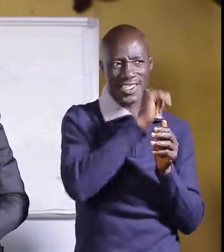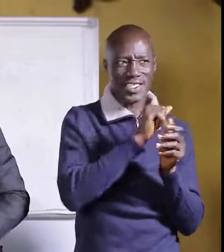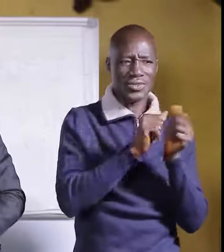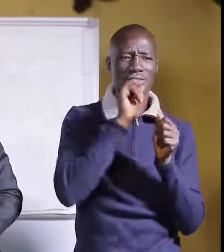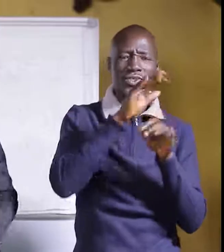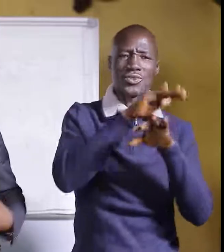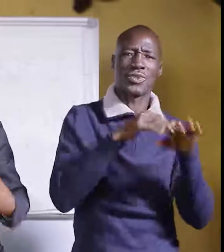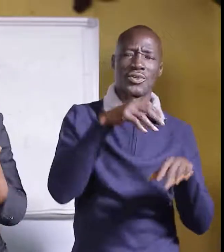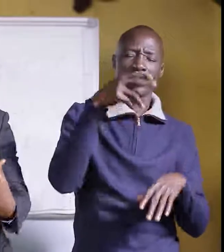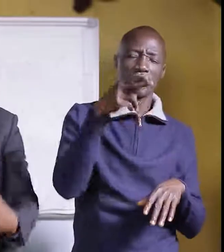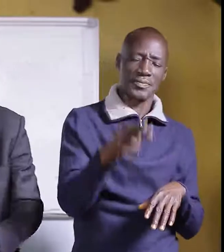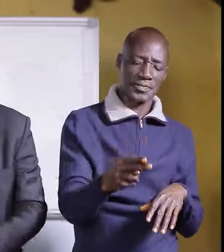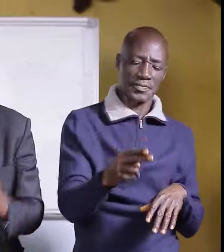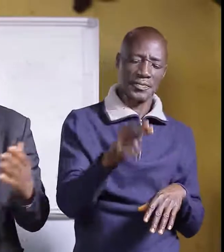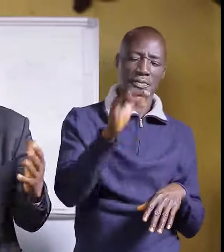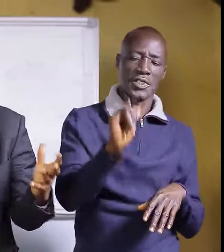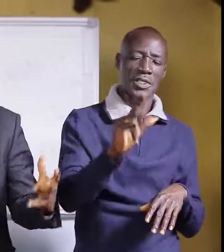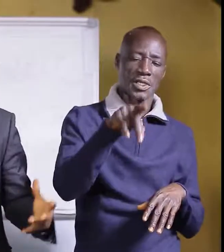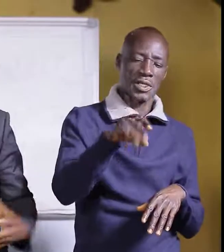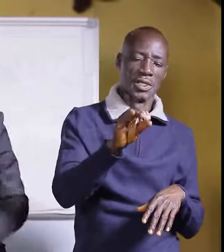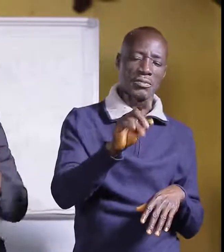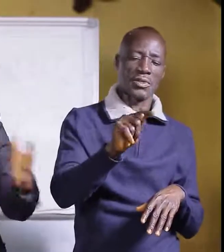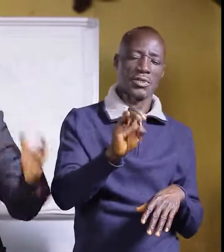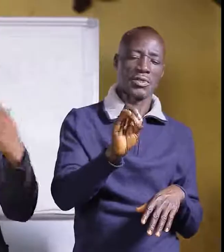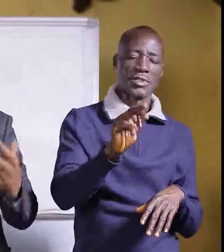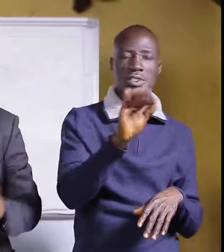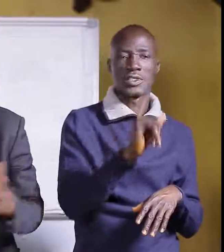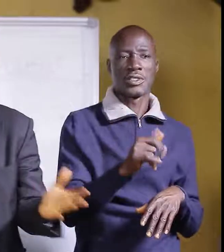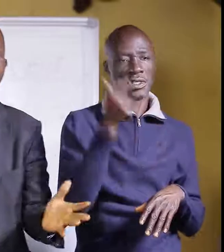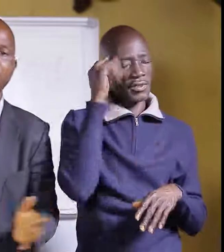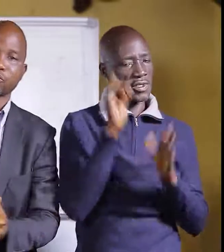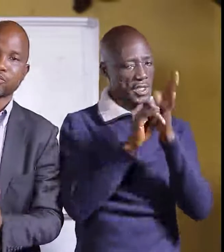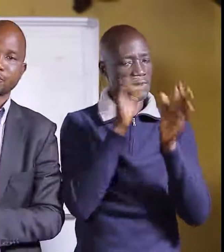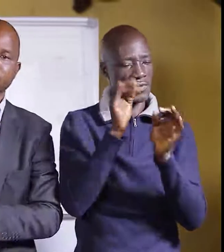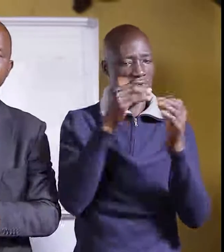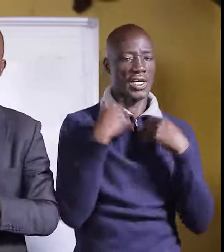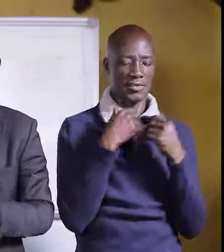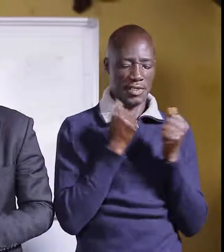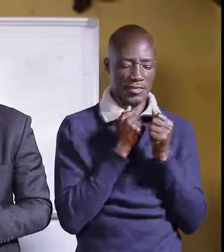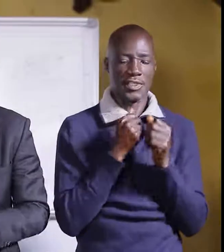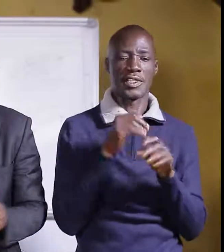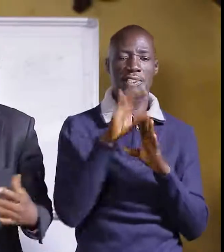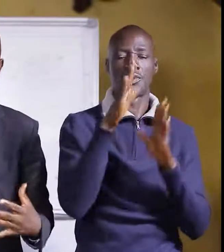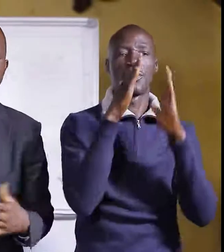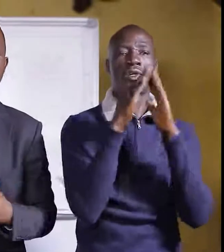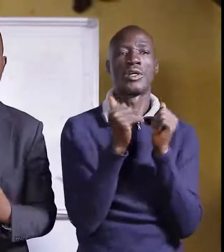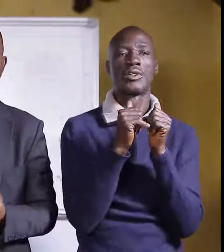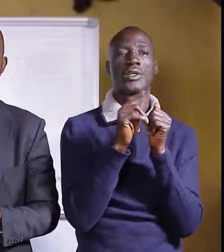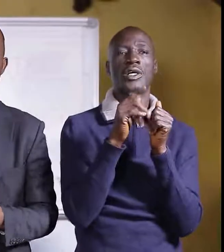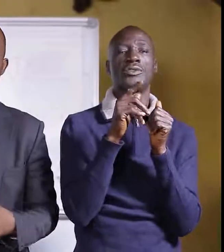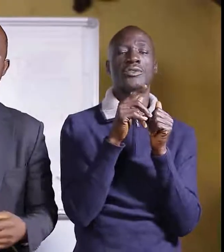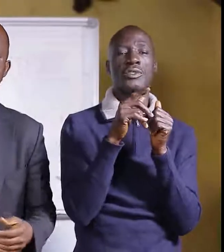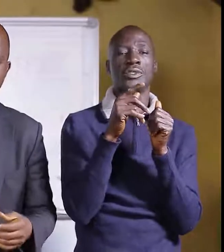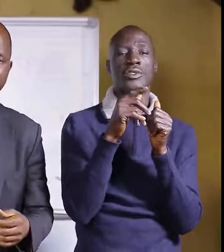you, for instance, if you have a freezer in your house and you decide to